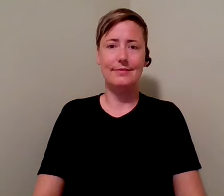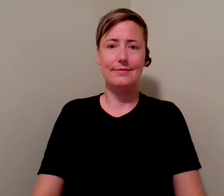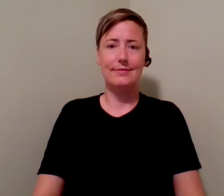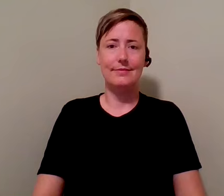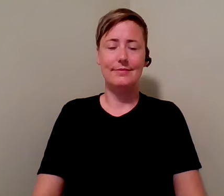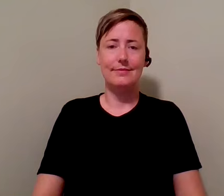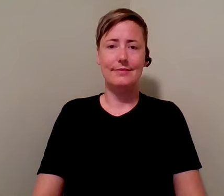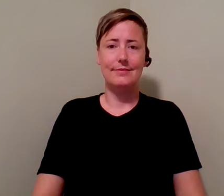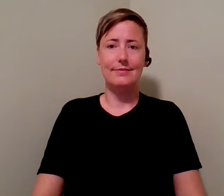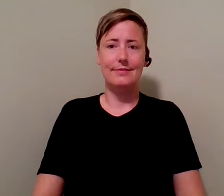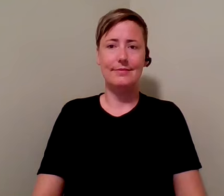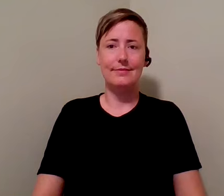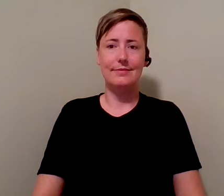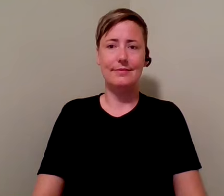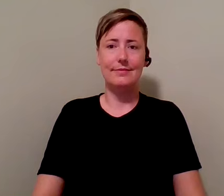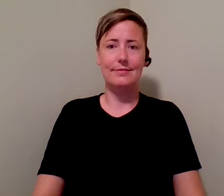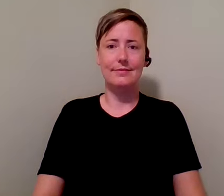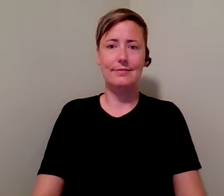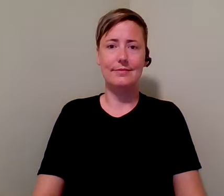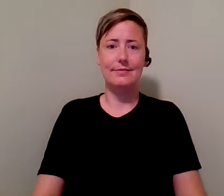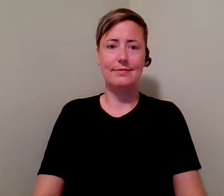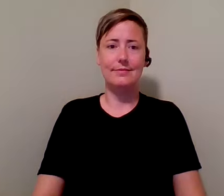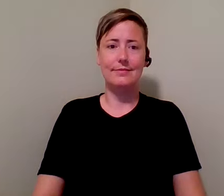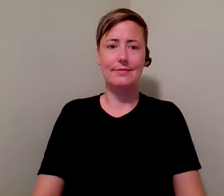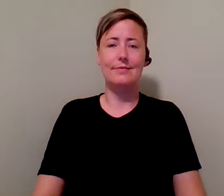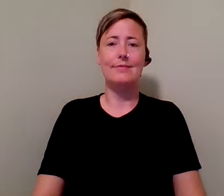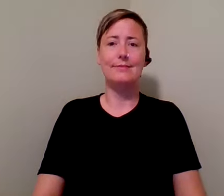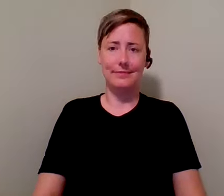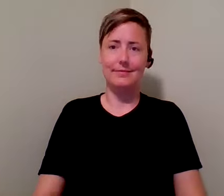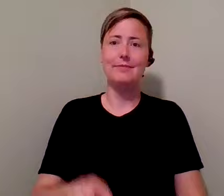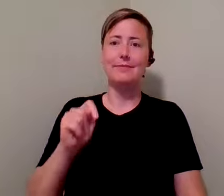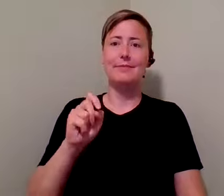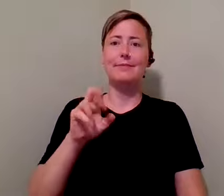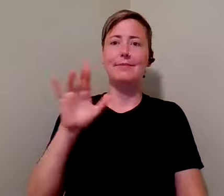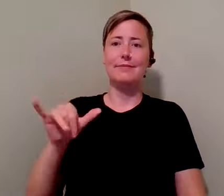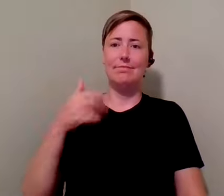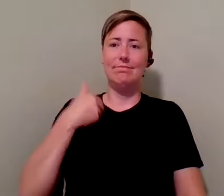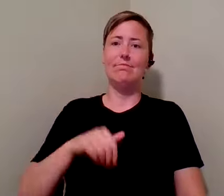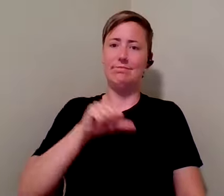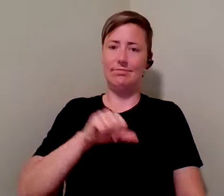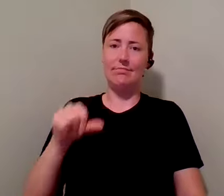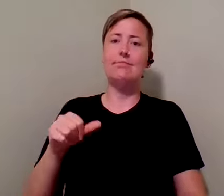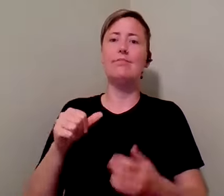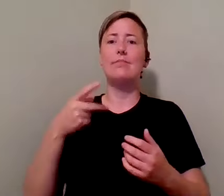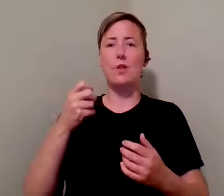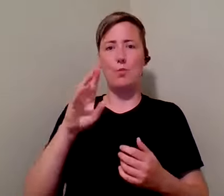Okay, there. Did I come in? Yeah, I'm there. I'm an alcoholic member of the Port Whitby group. My name is Terry.